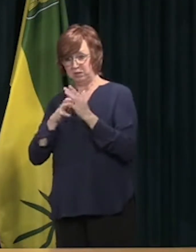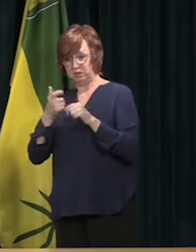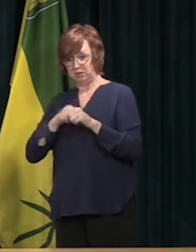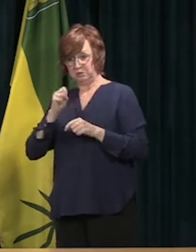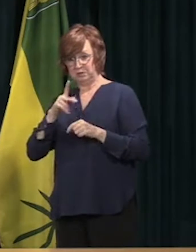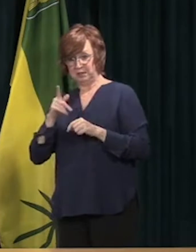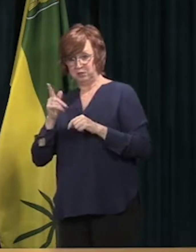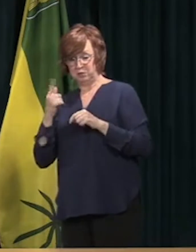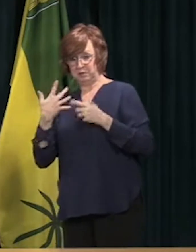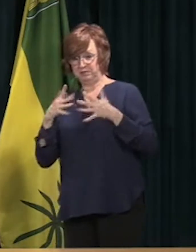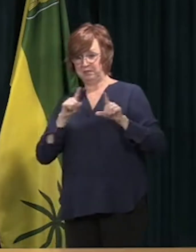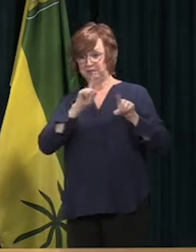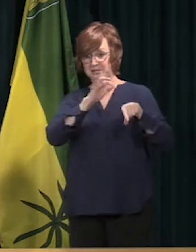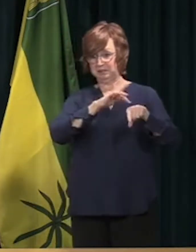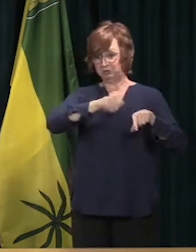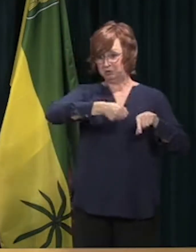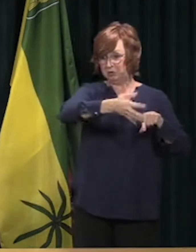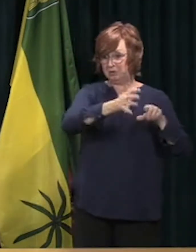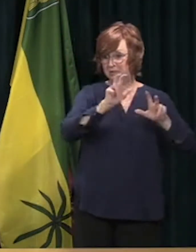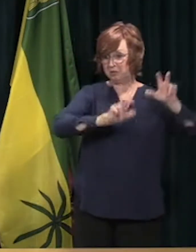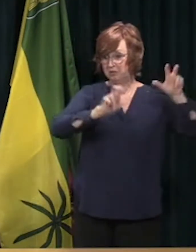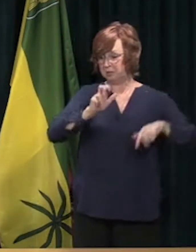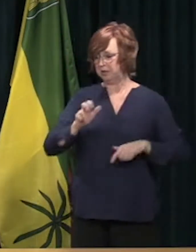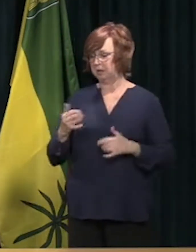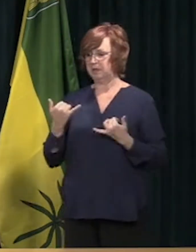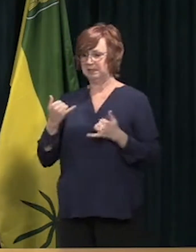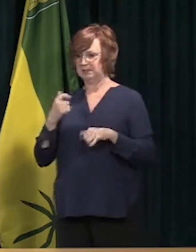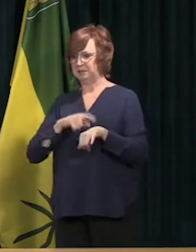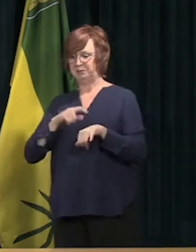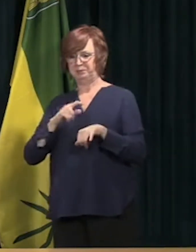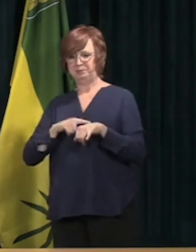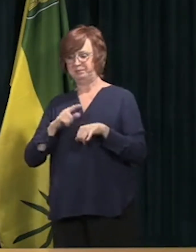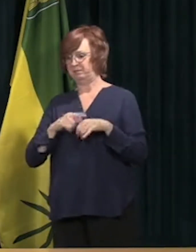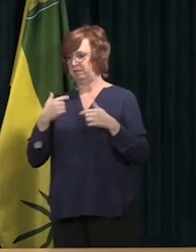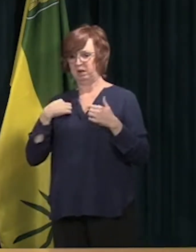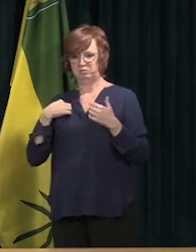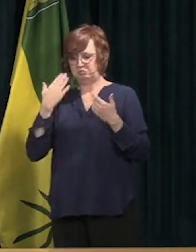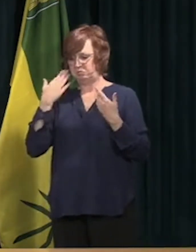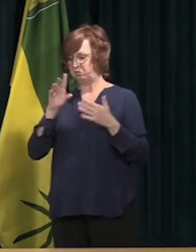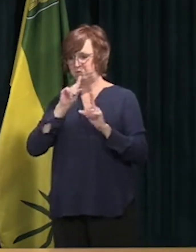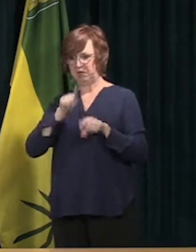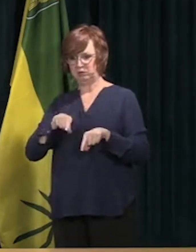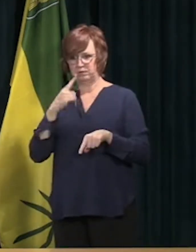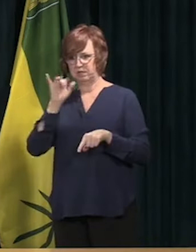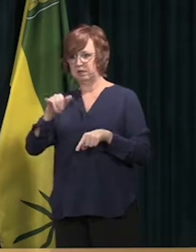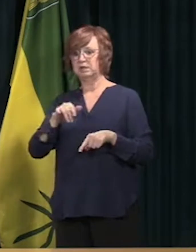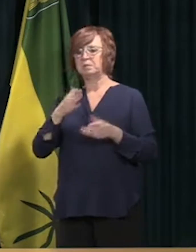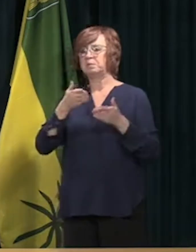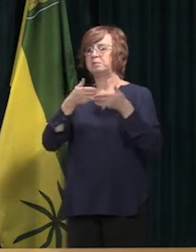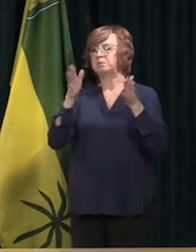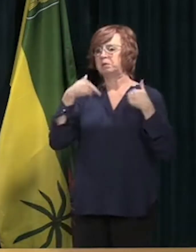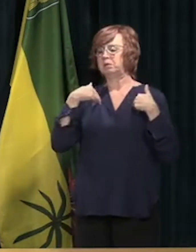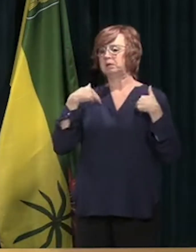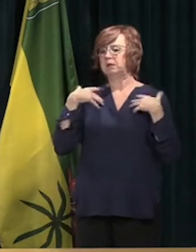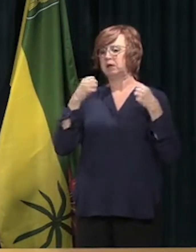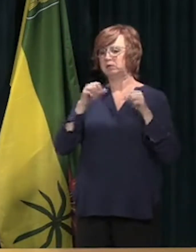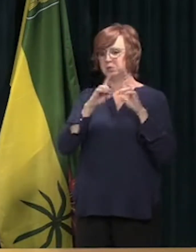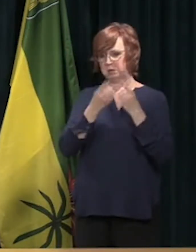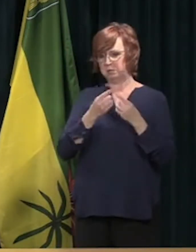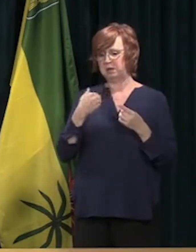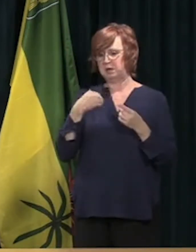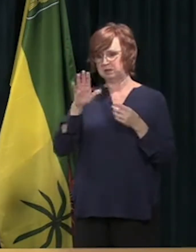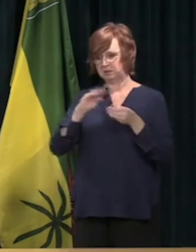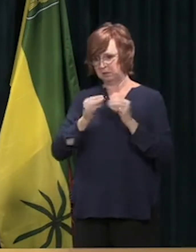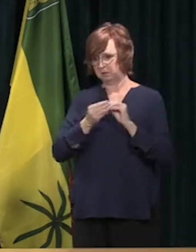doctors at this now point, that information will be available with the local public health teams. I don't have that. But I will certainly bring that once we have that